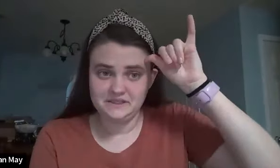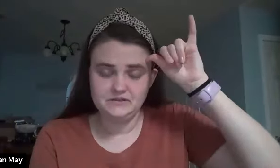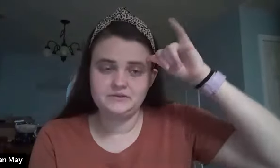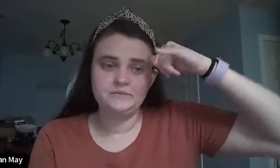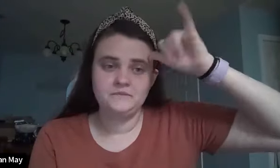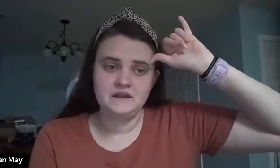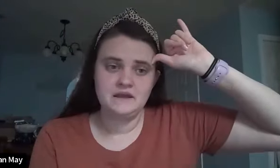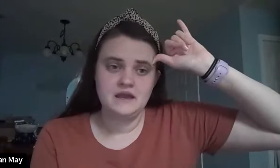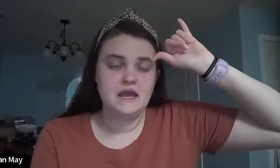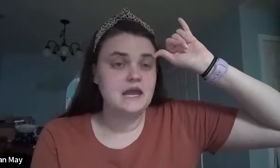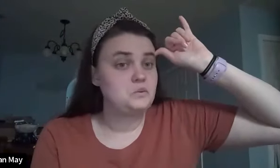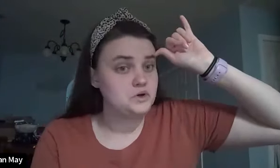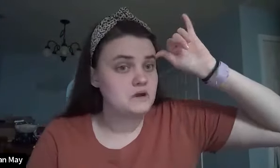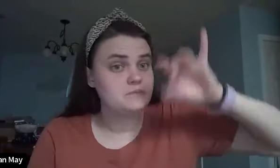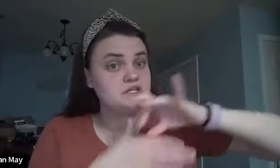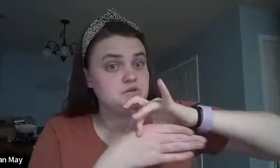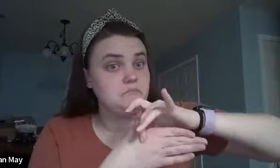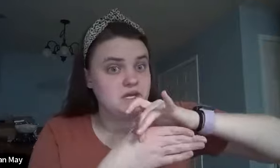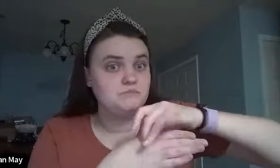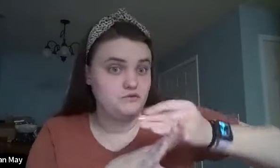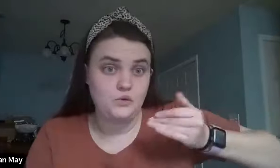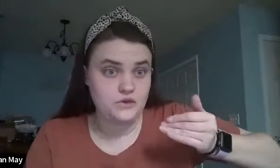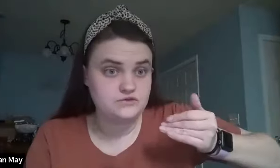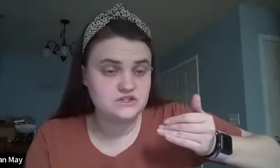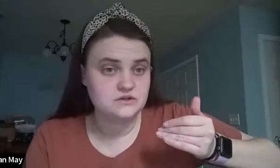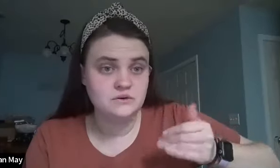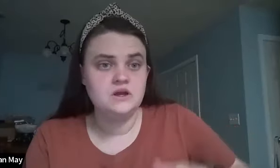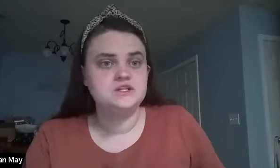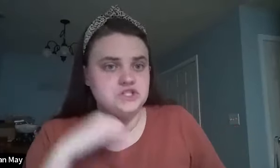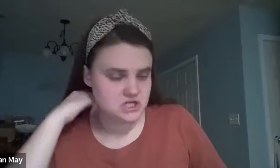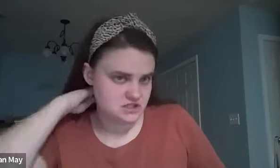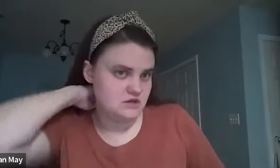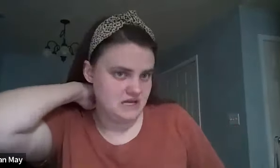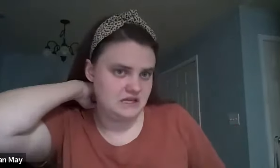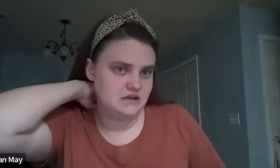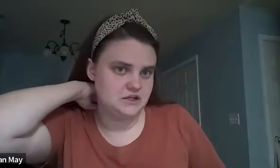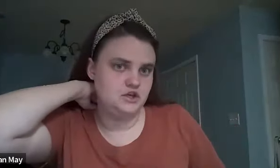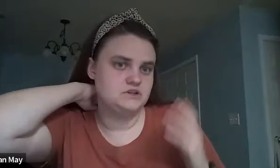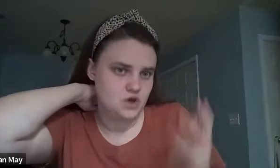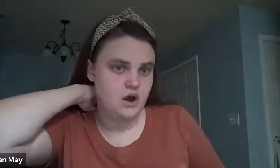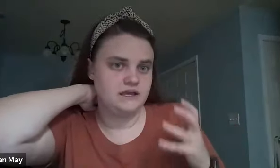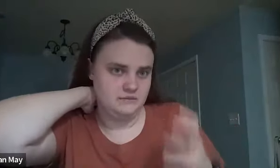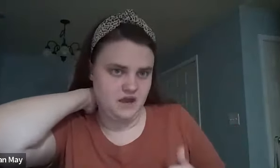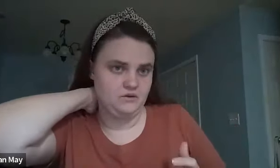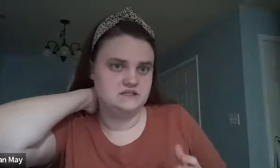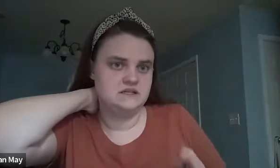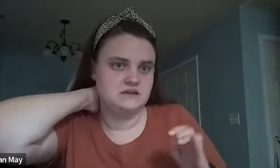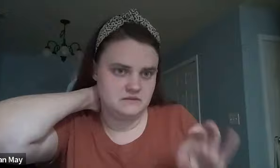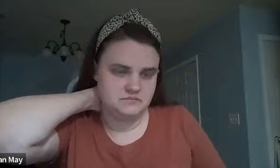beef. And I would recommend doing meat before those two, just so you're making it clear you are talking about the beef,